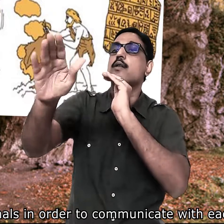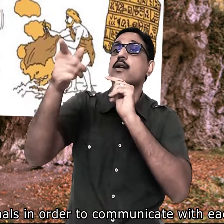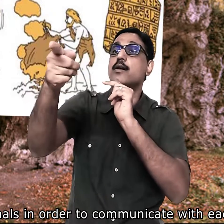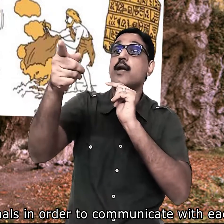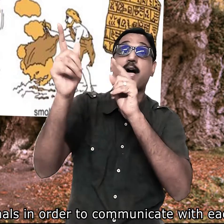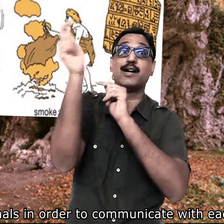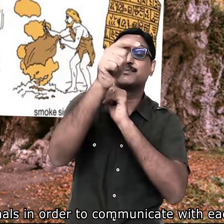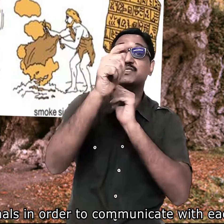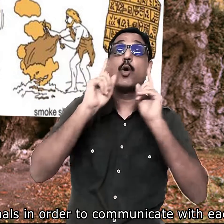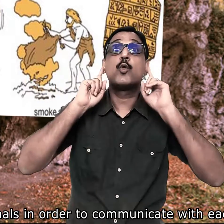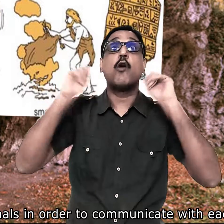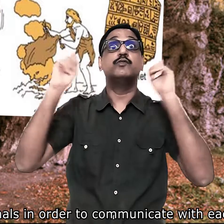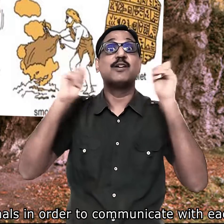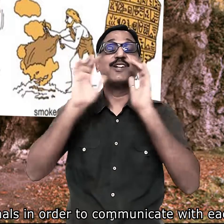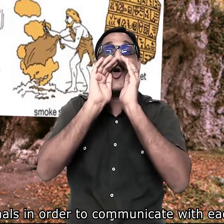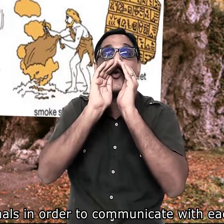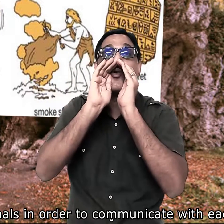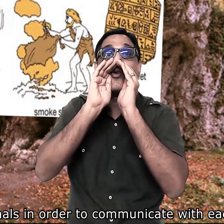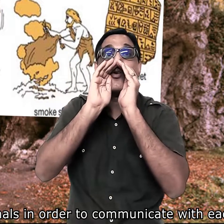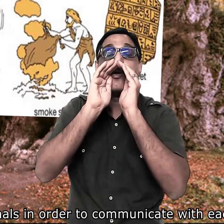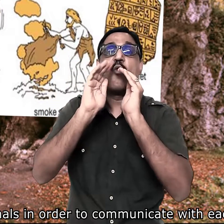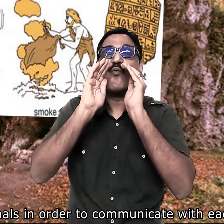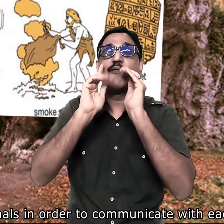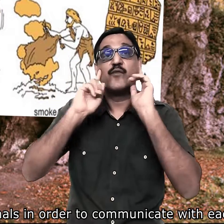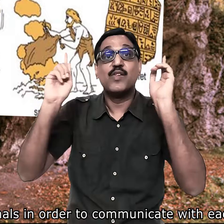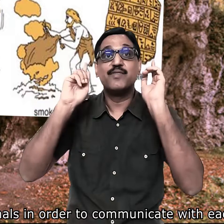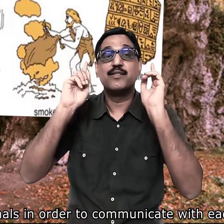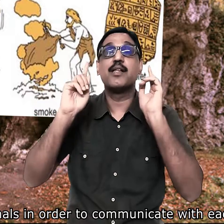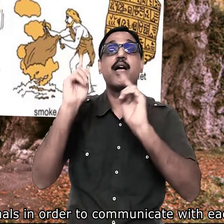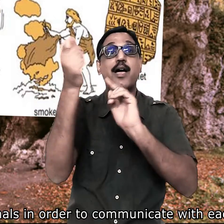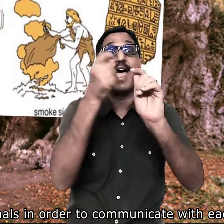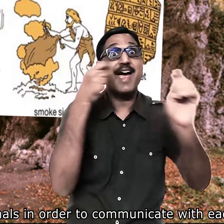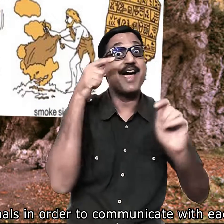To send signals in order to communicate with each other.